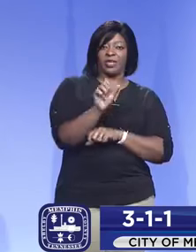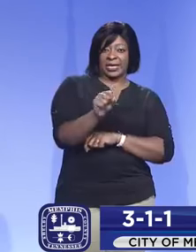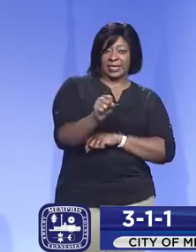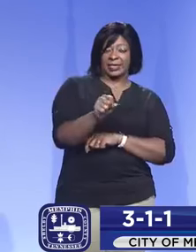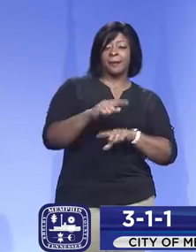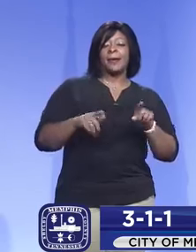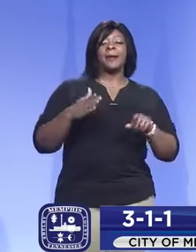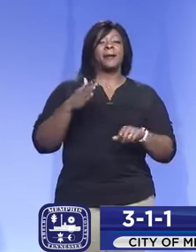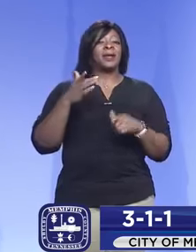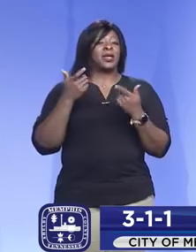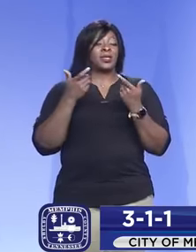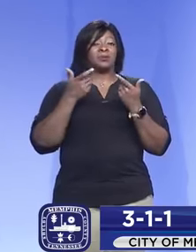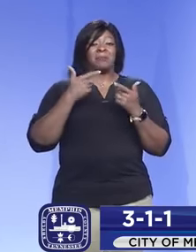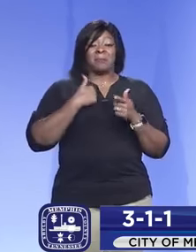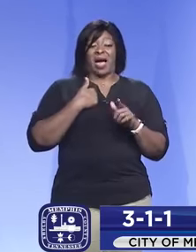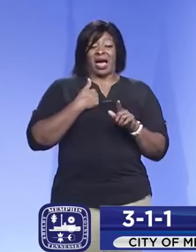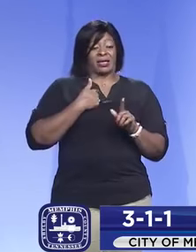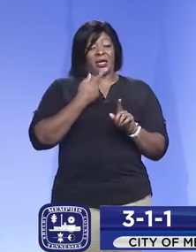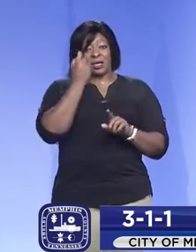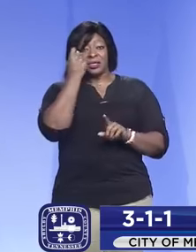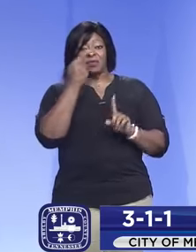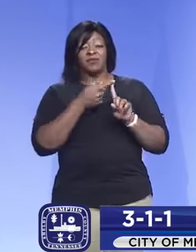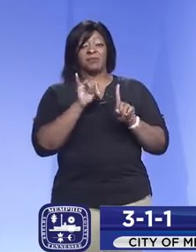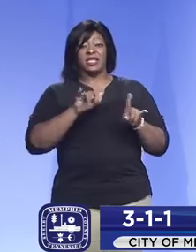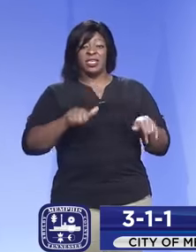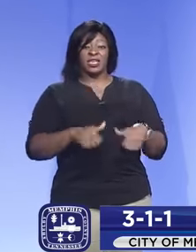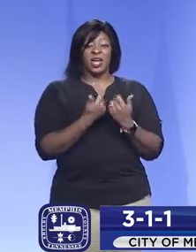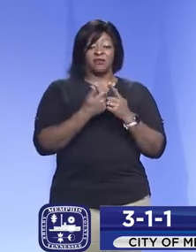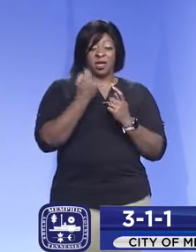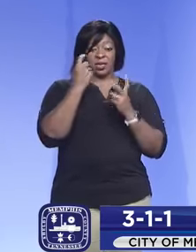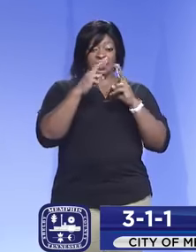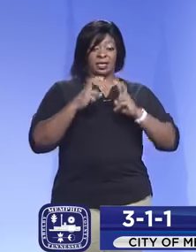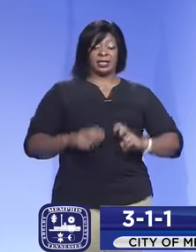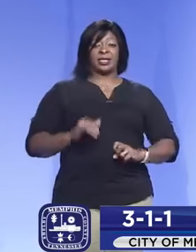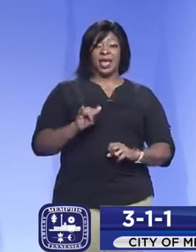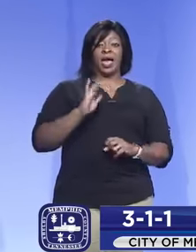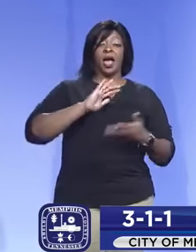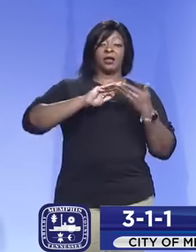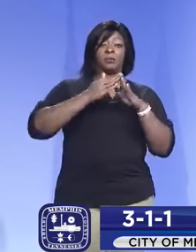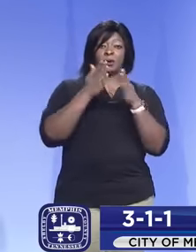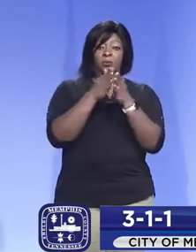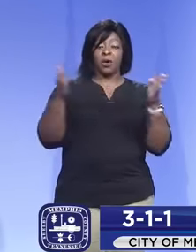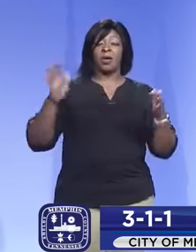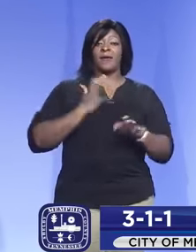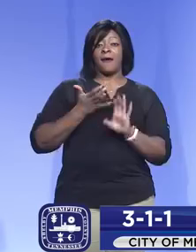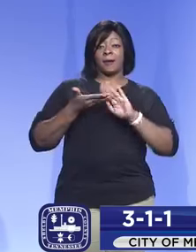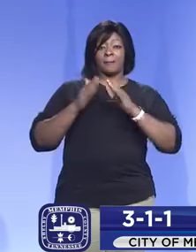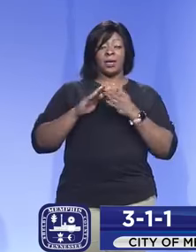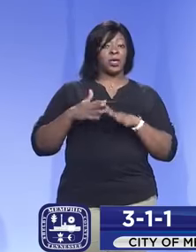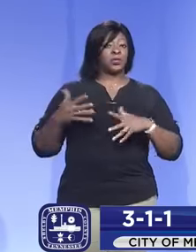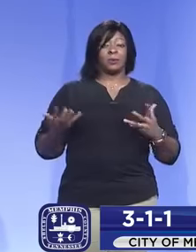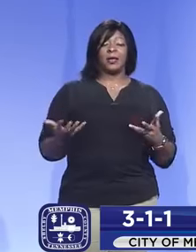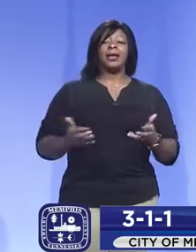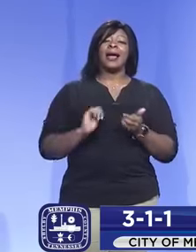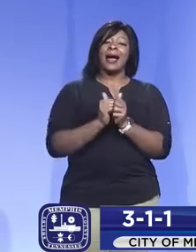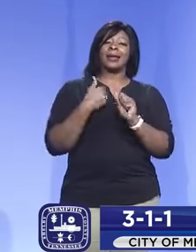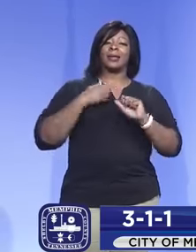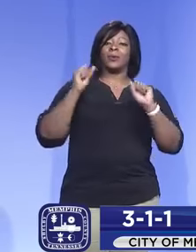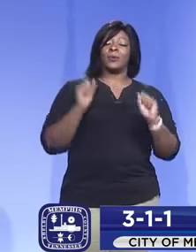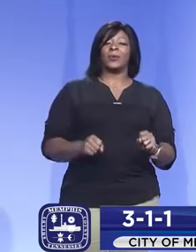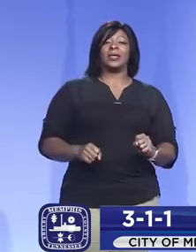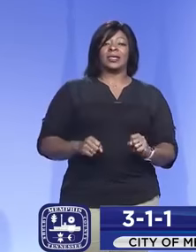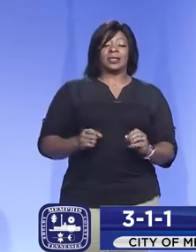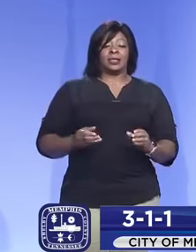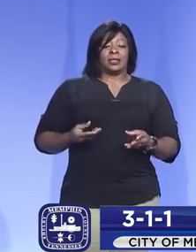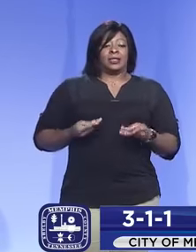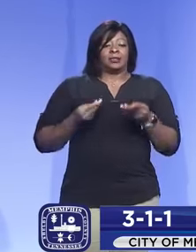I think my greater takeaway and the challenge I have to our community broadly and in our community is how do we put the energy